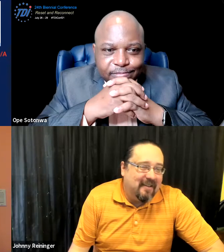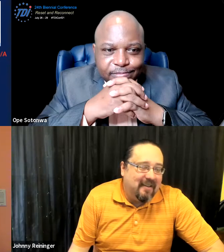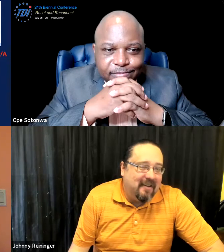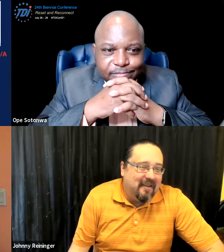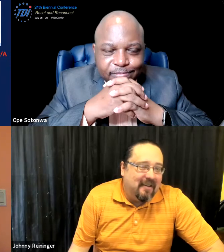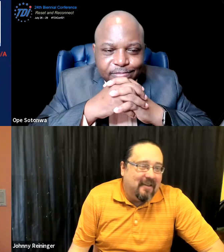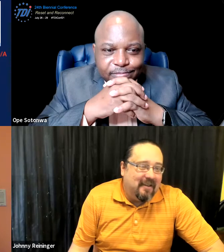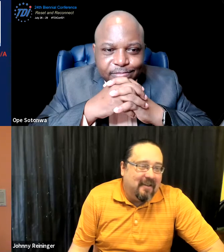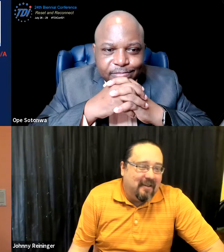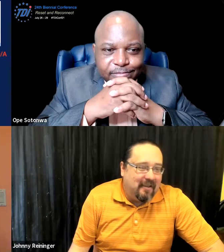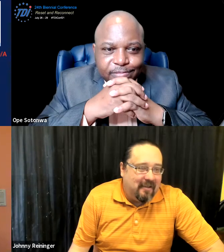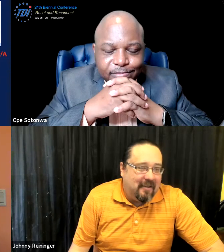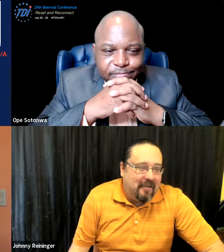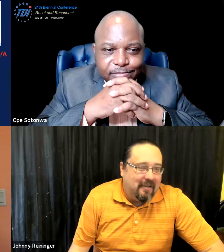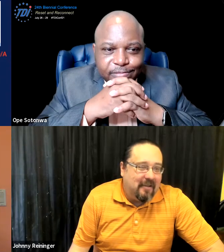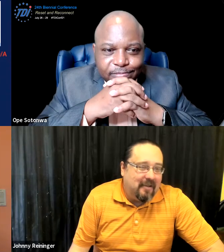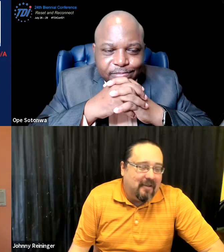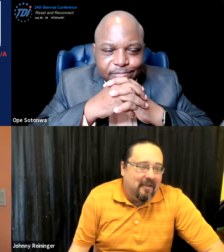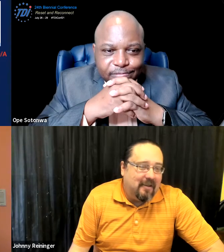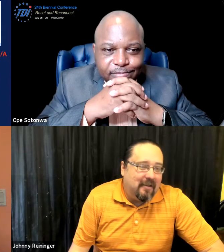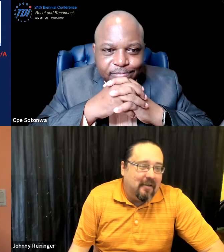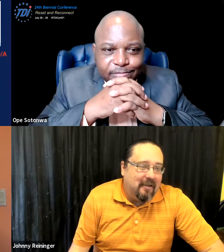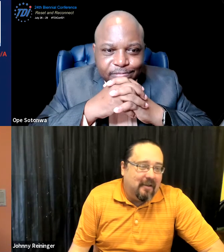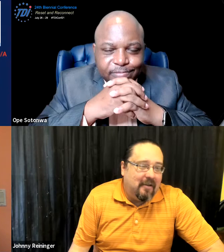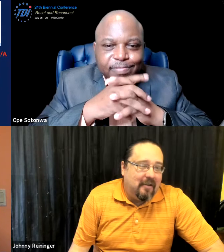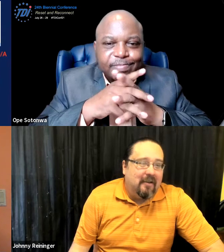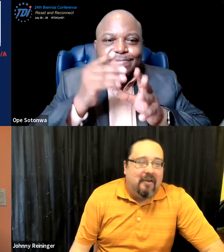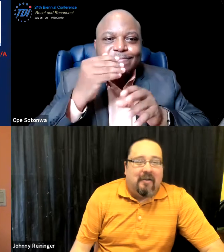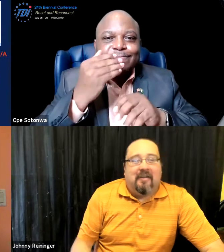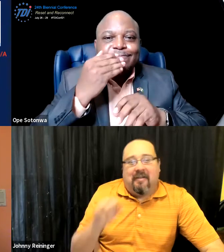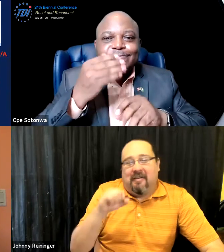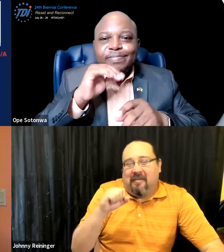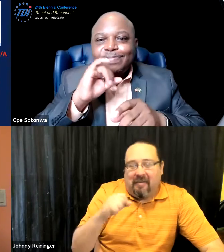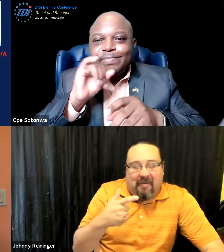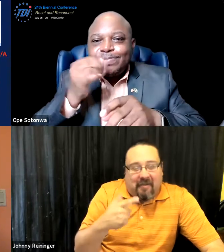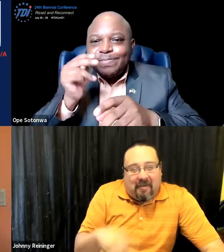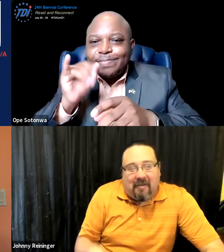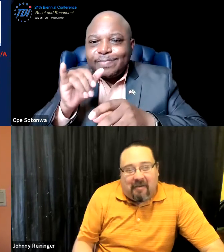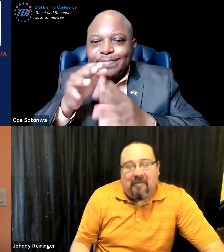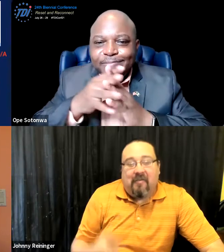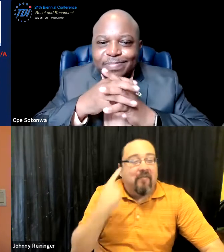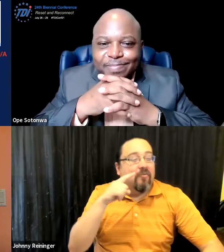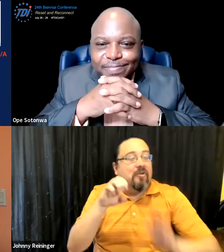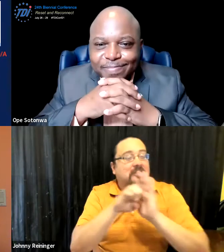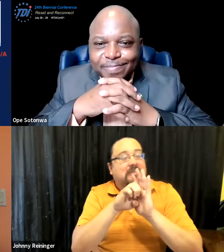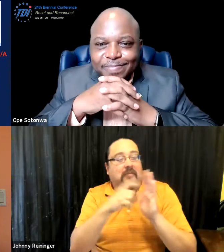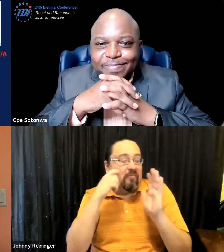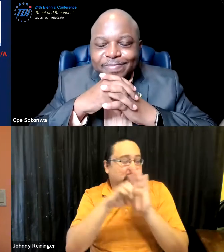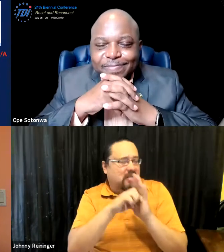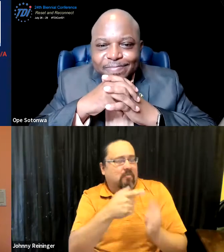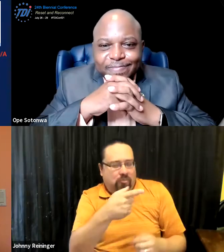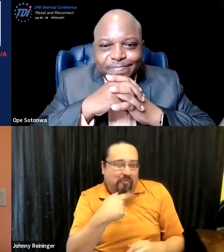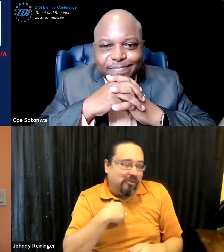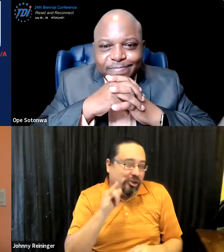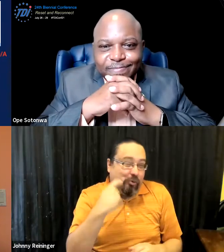they have already decided way back then. Yeah. Thank you. Thank